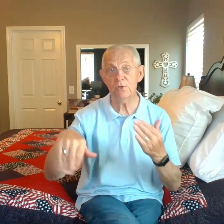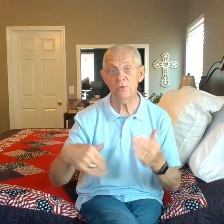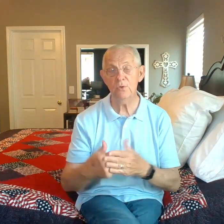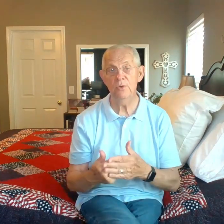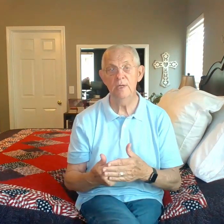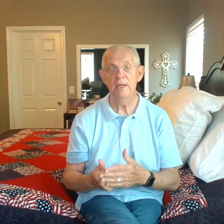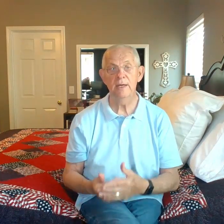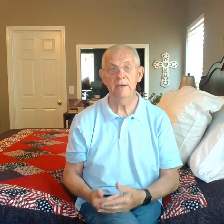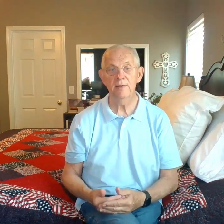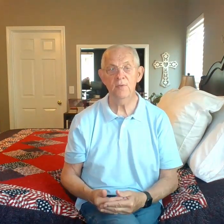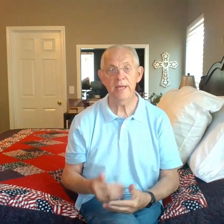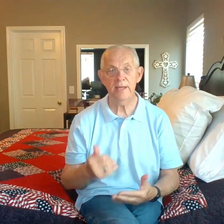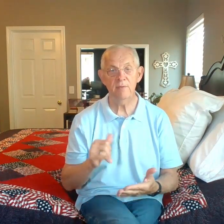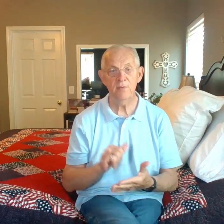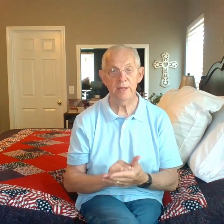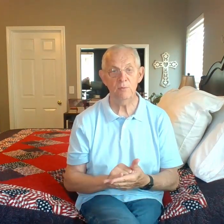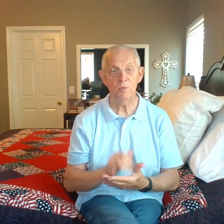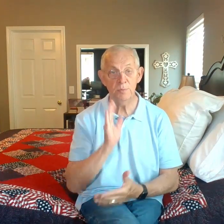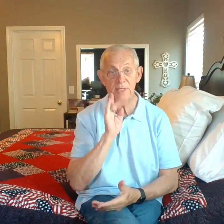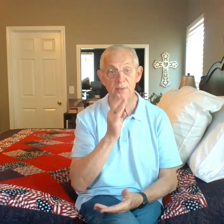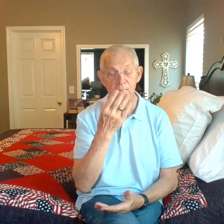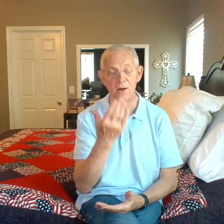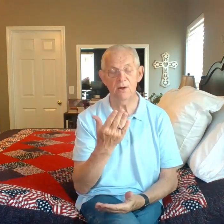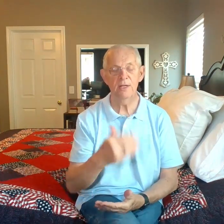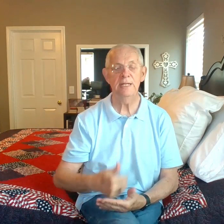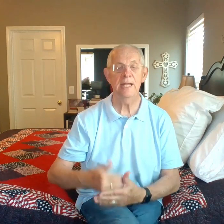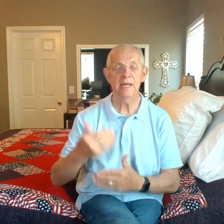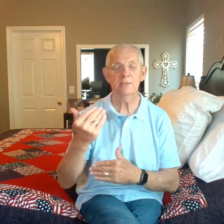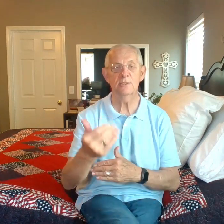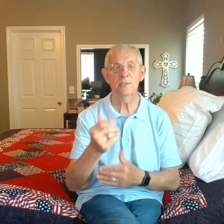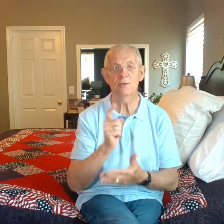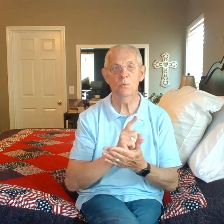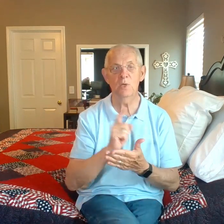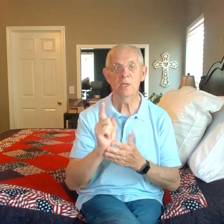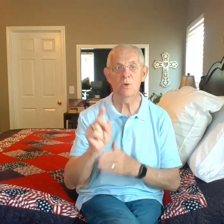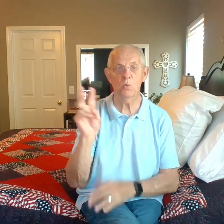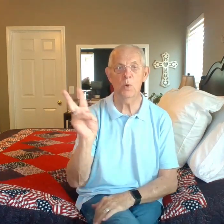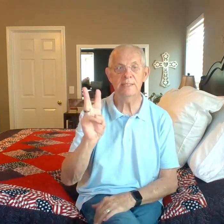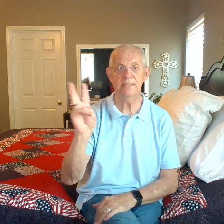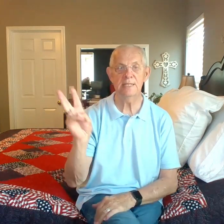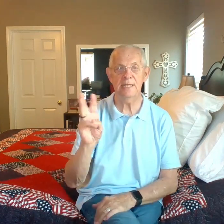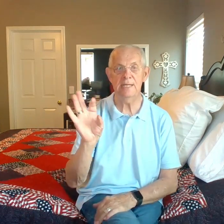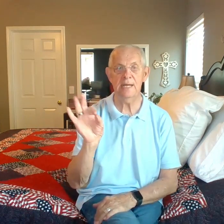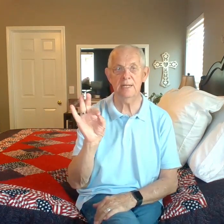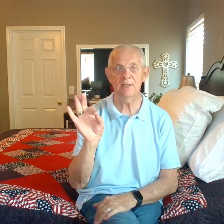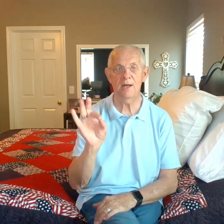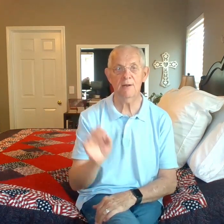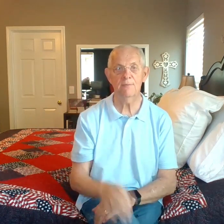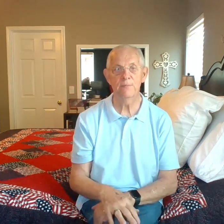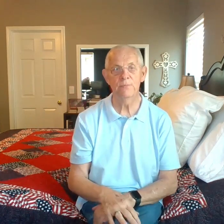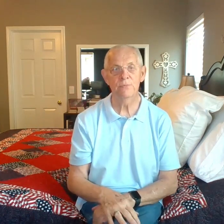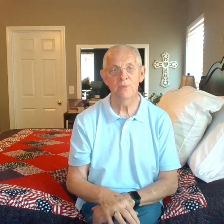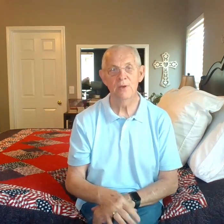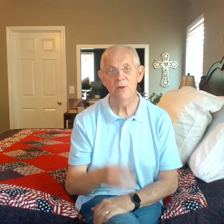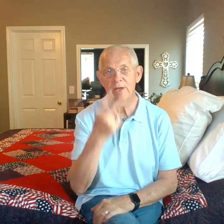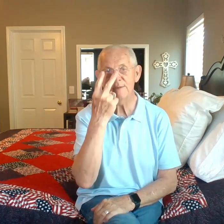you that will be there next week on Wednesday at 9 o'clock. Okay.